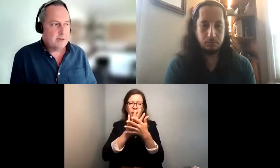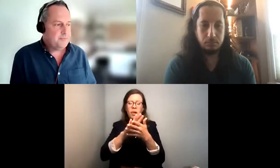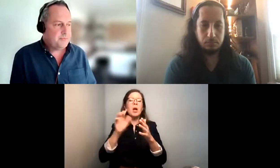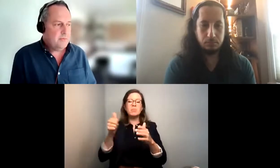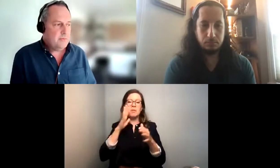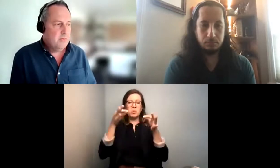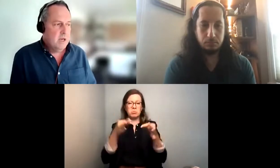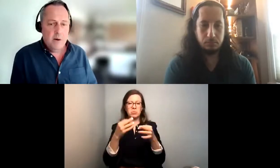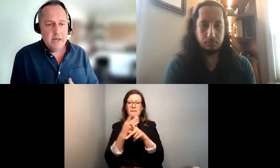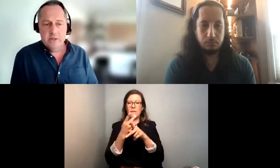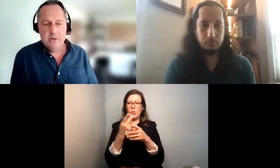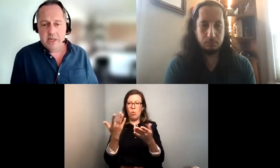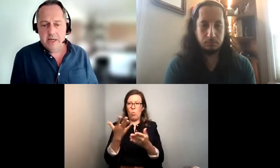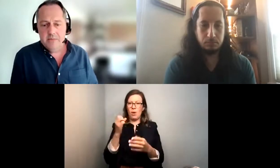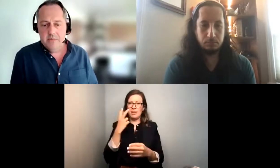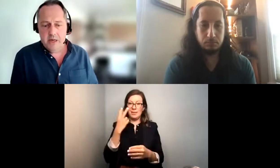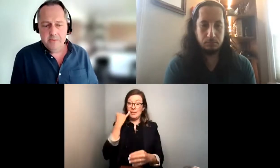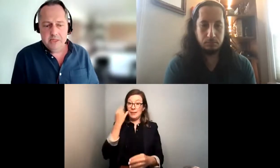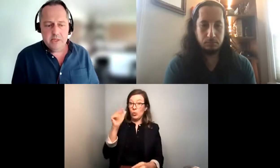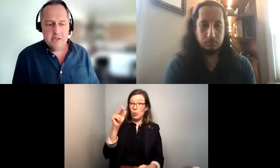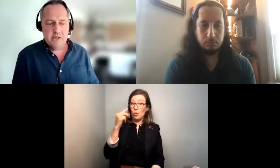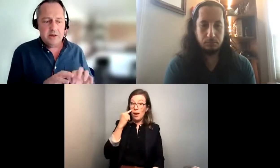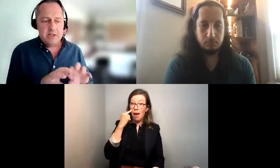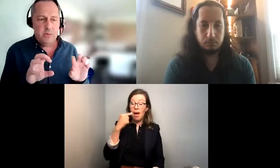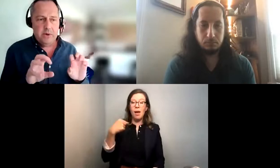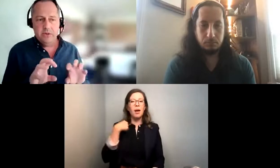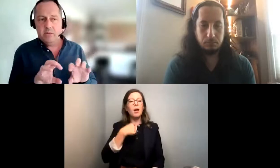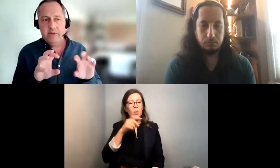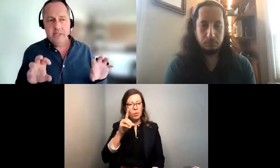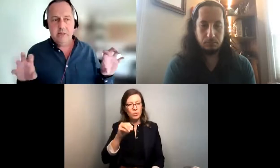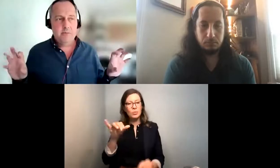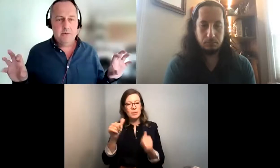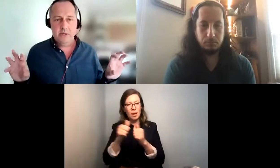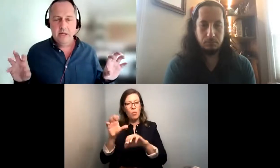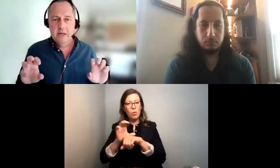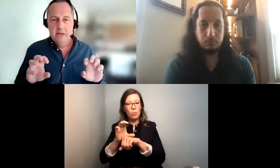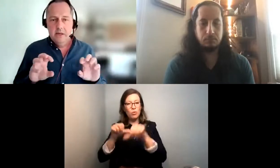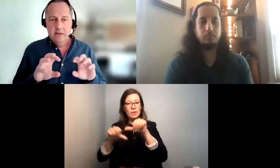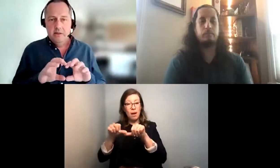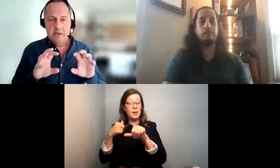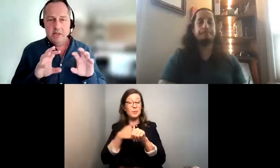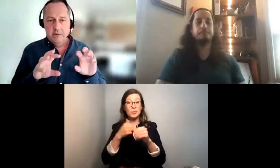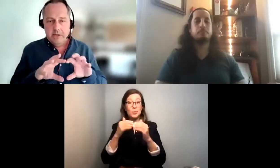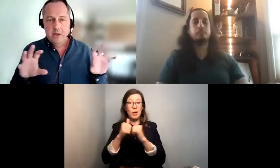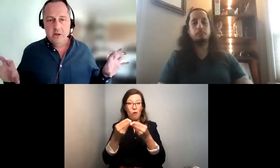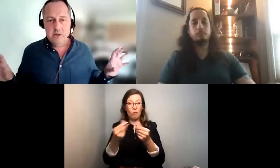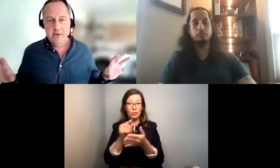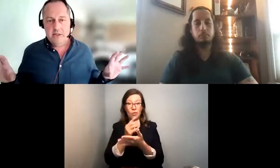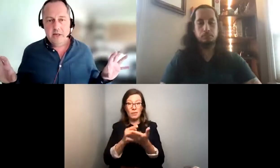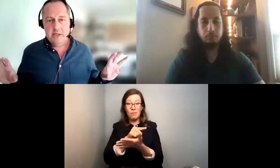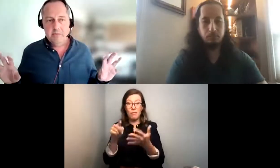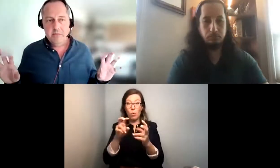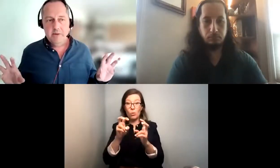seeing. And we can do the same in sign. So actually what we've done is we've decoupled the system into lots